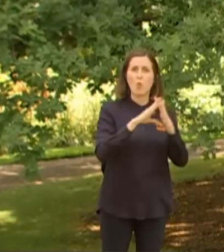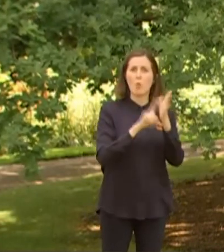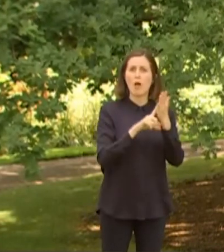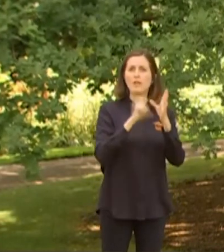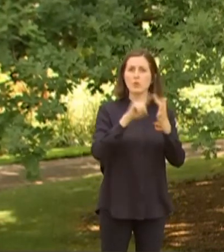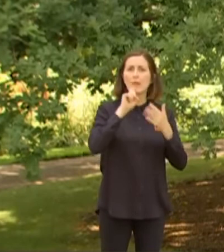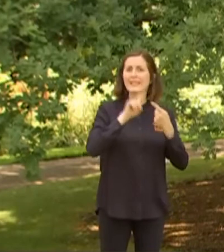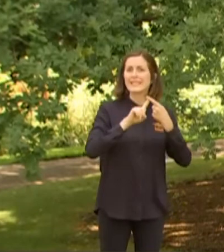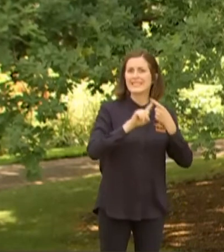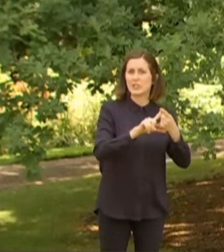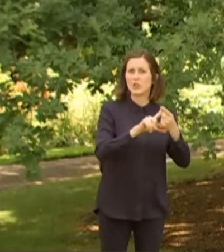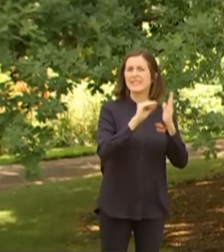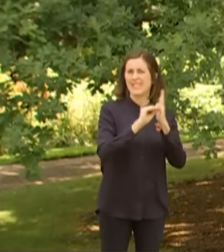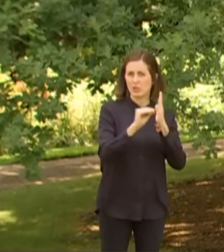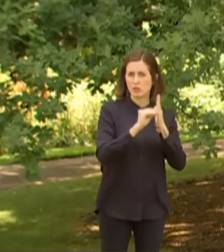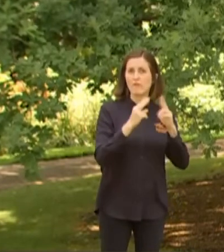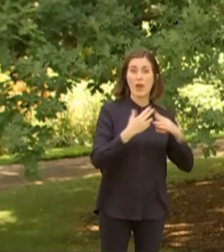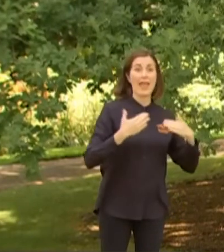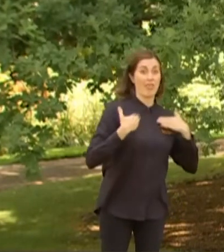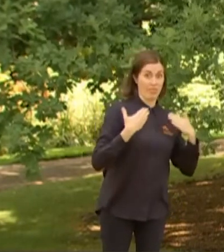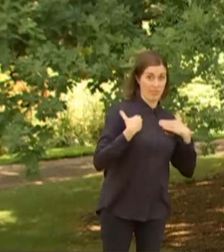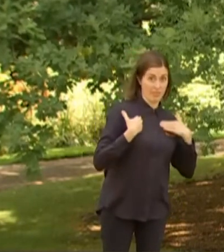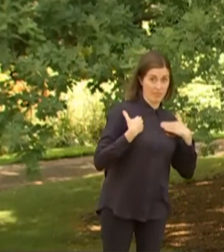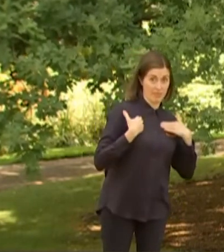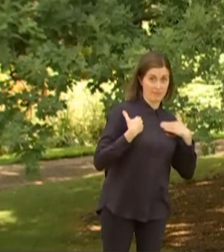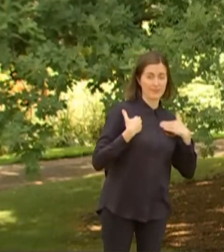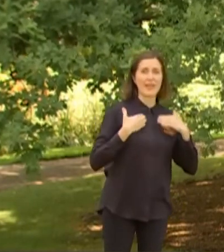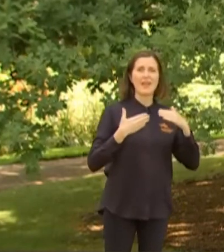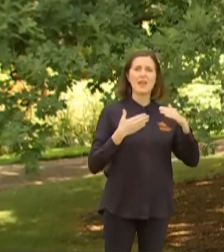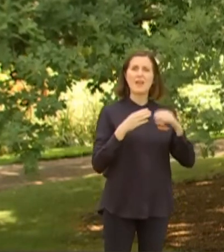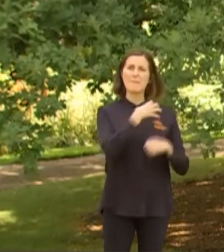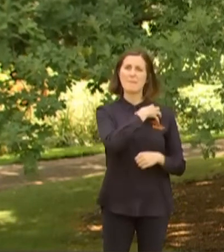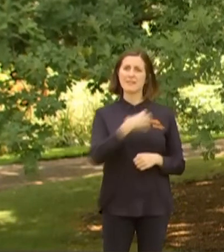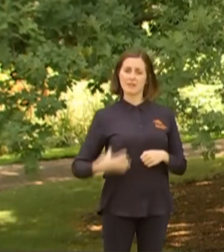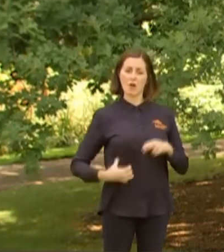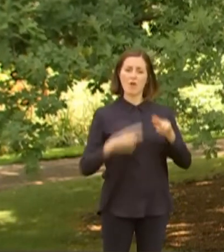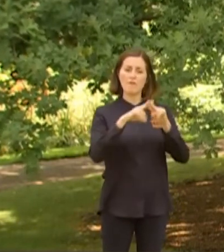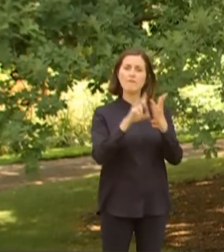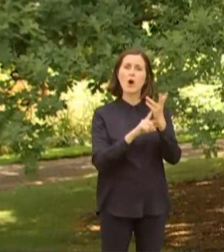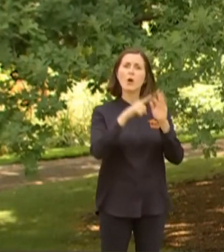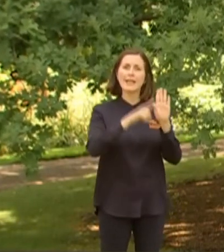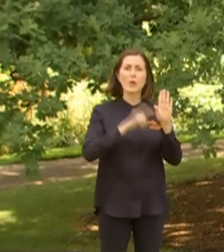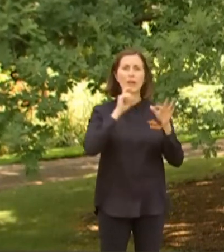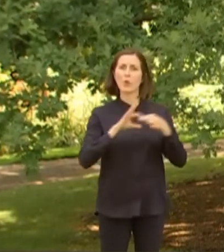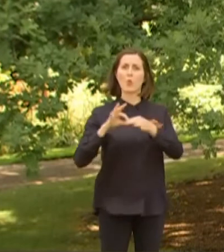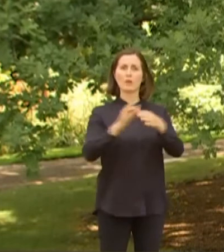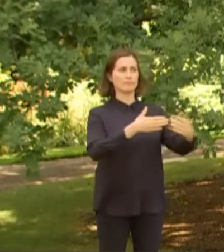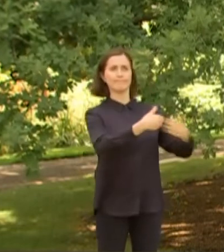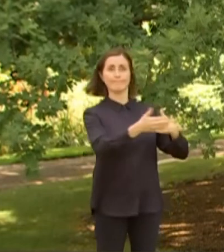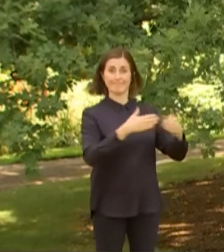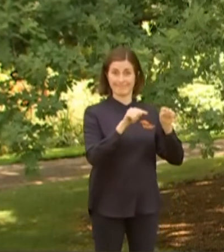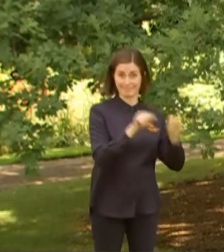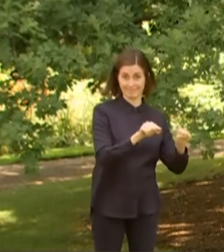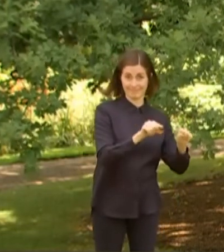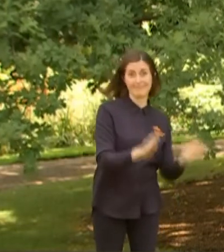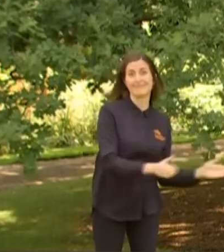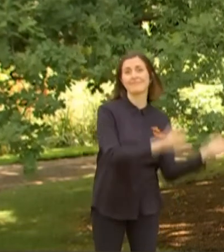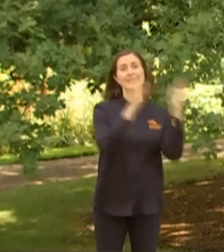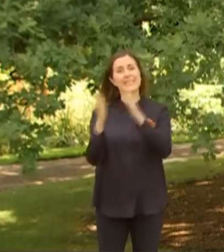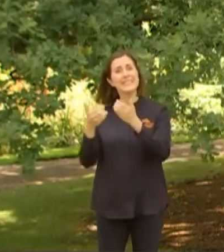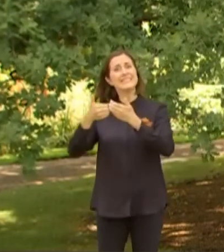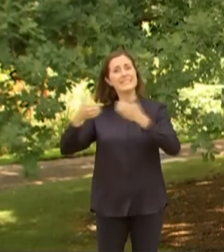serve as the Secretary of the Health Department, and Minister Foley will continue to be the coordinating minister. A new Department